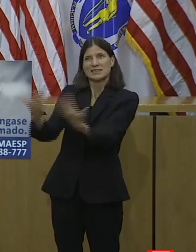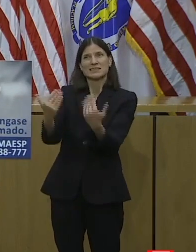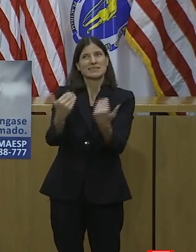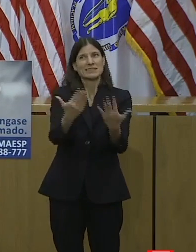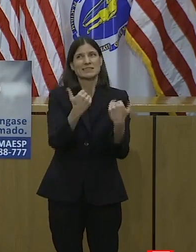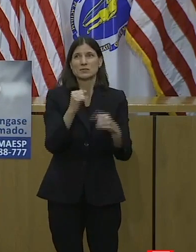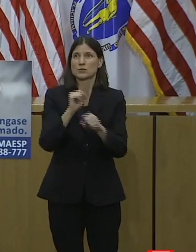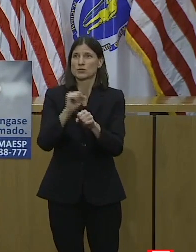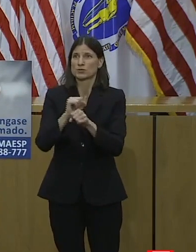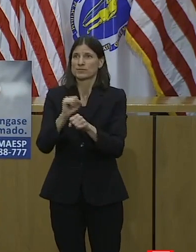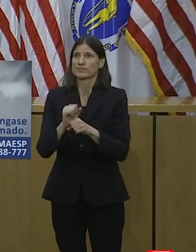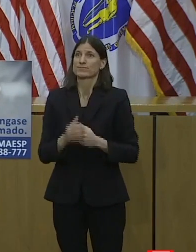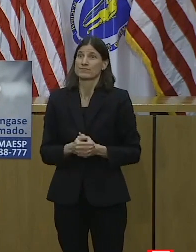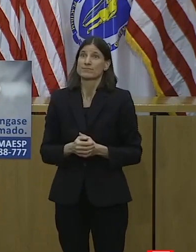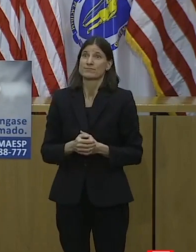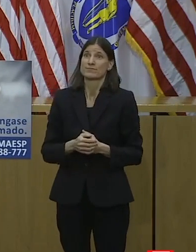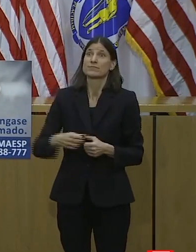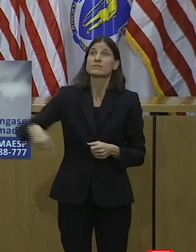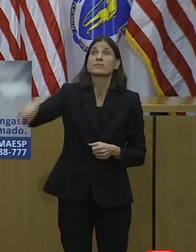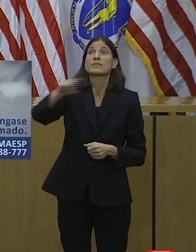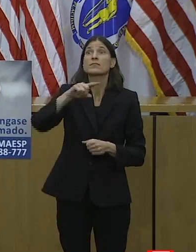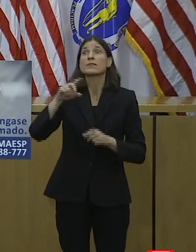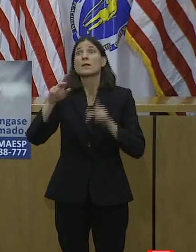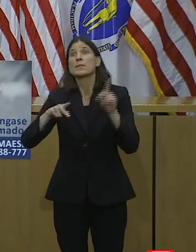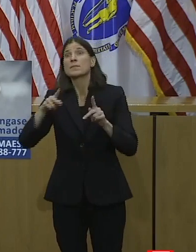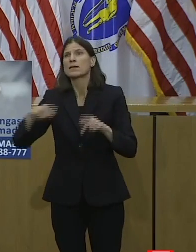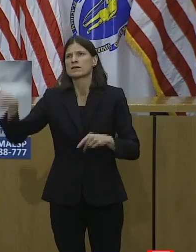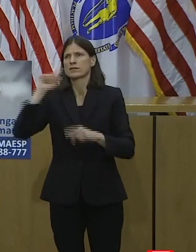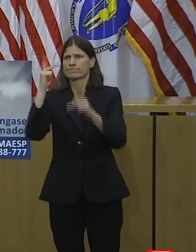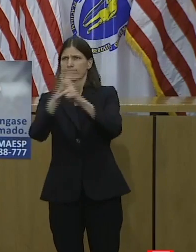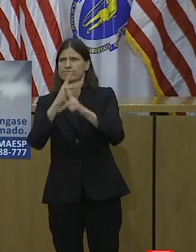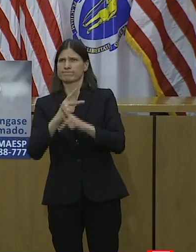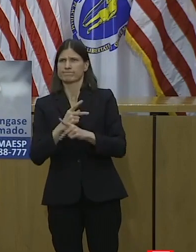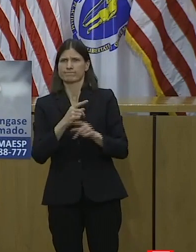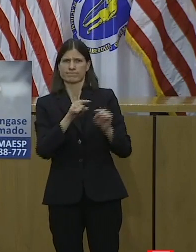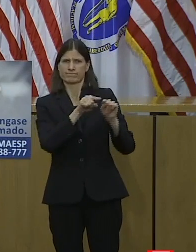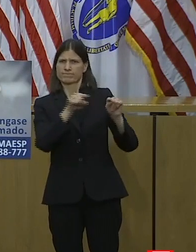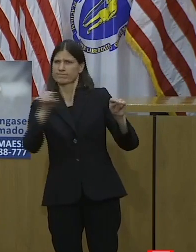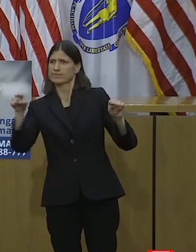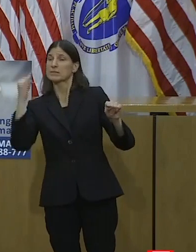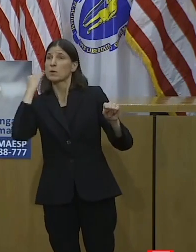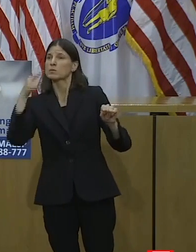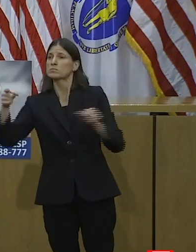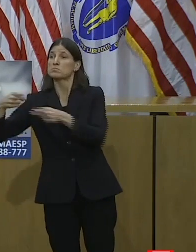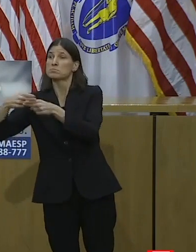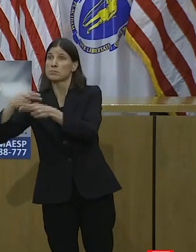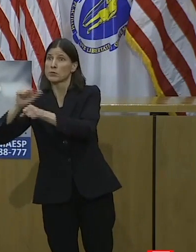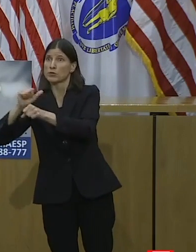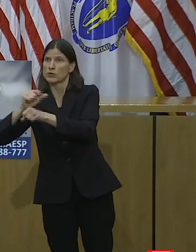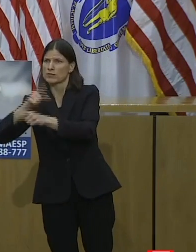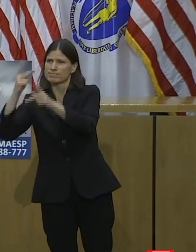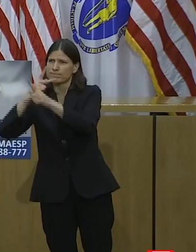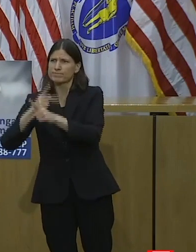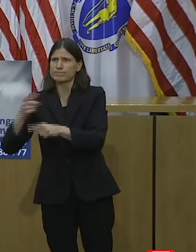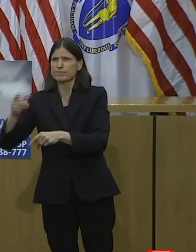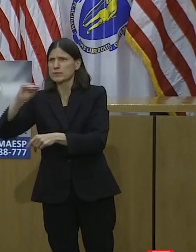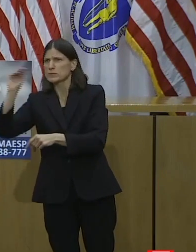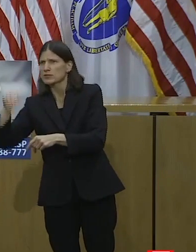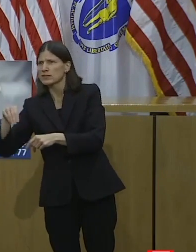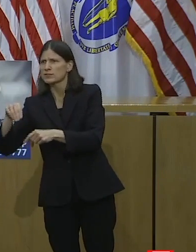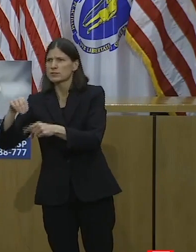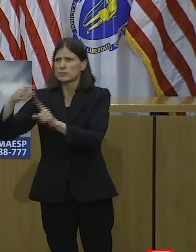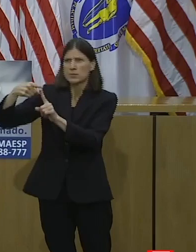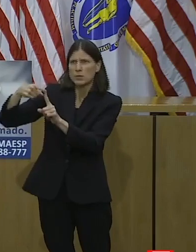employees and not staffing, like a staffing agency. Again, trying to increase the staff. You had mentioned for the first time starting